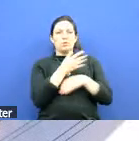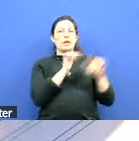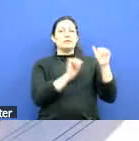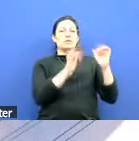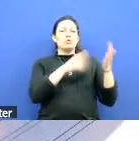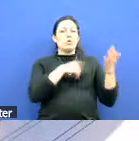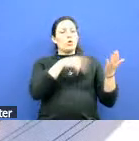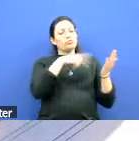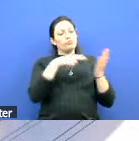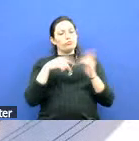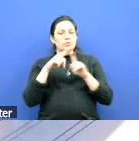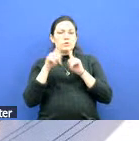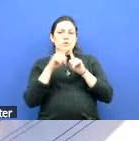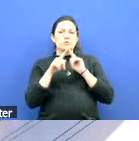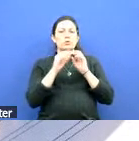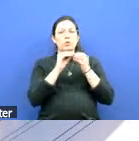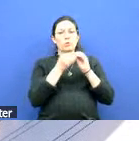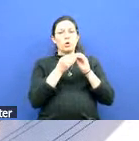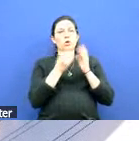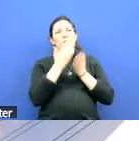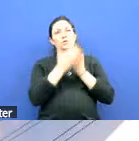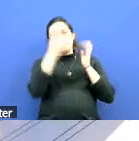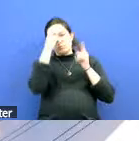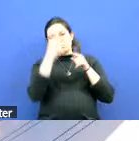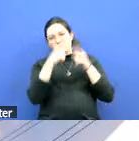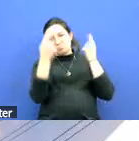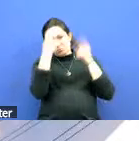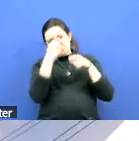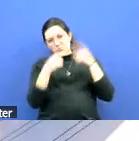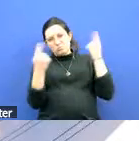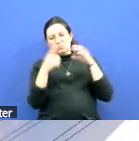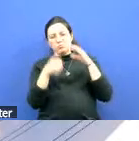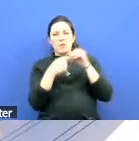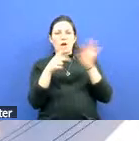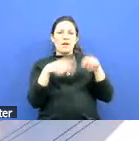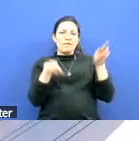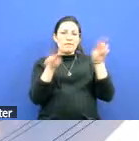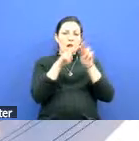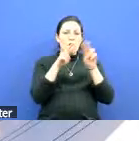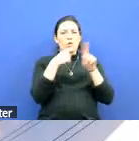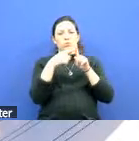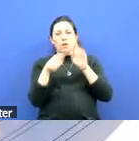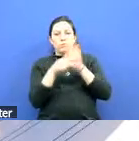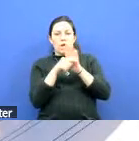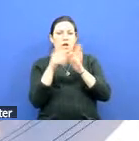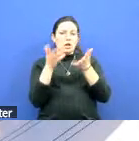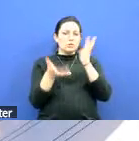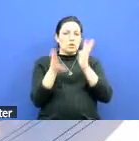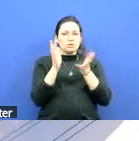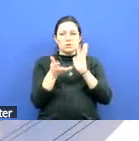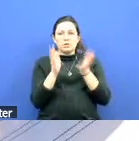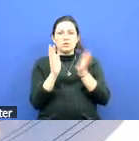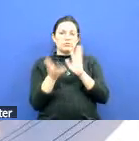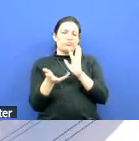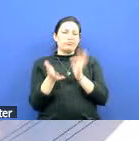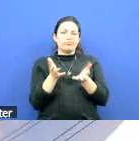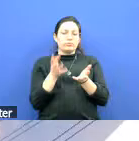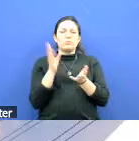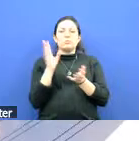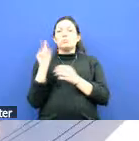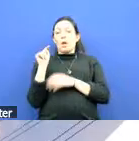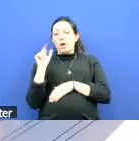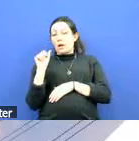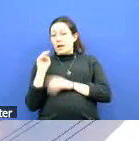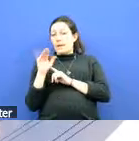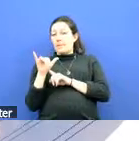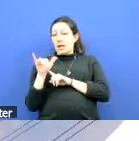and while there's some disagreements, up plus or minus on the different values, in talking with Amy, she said